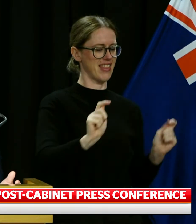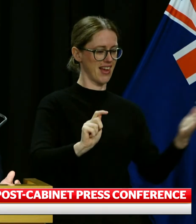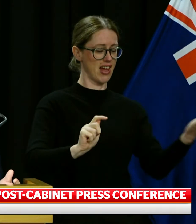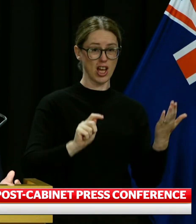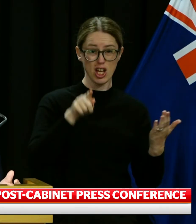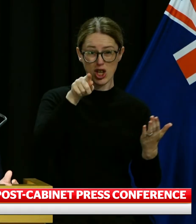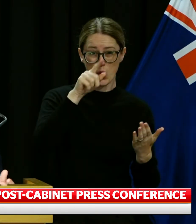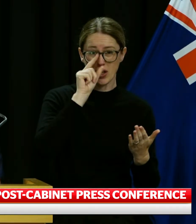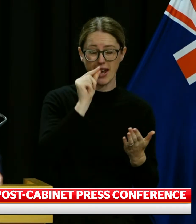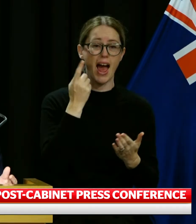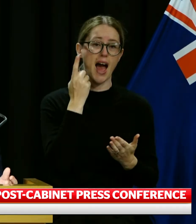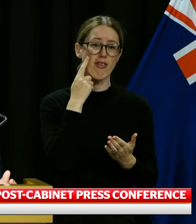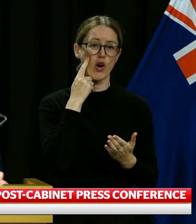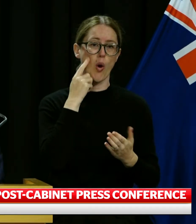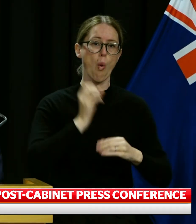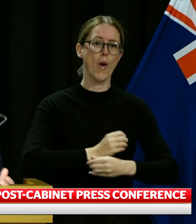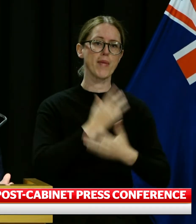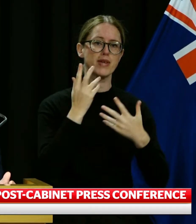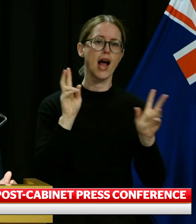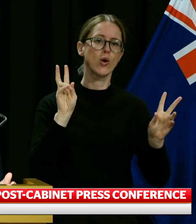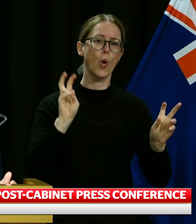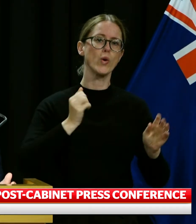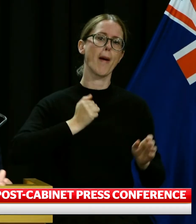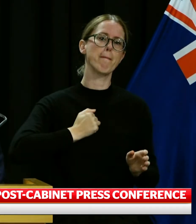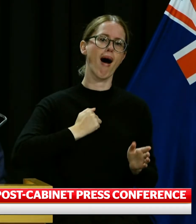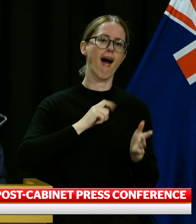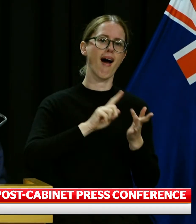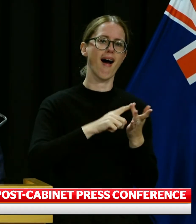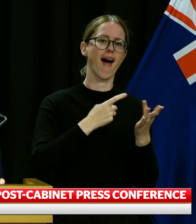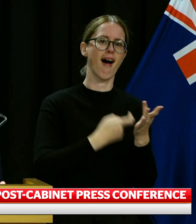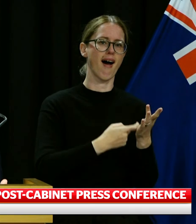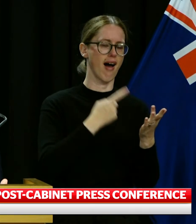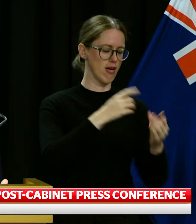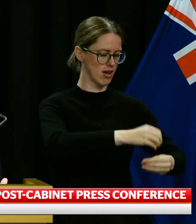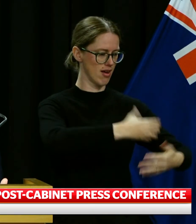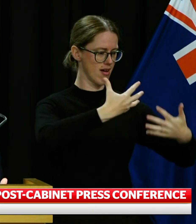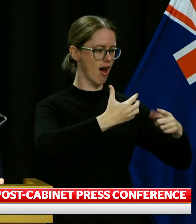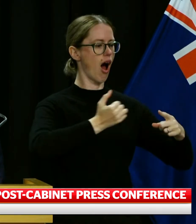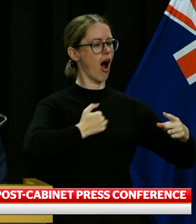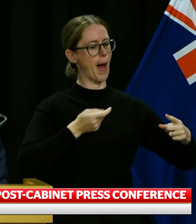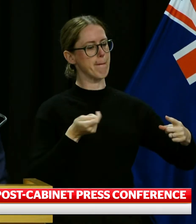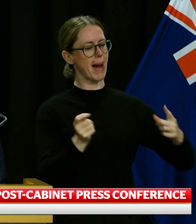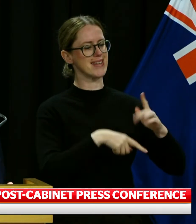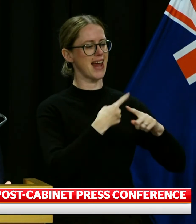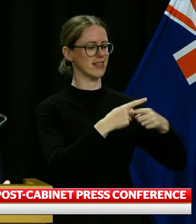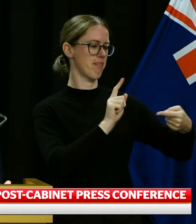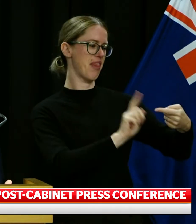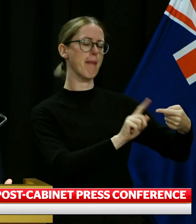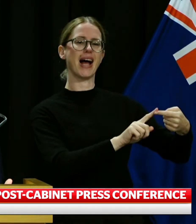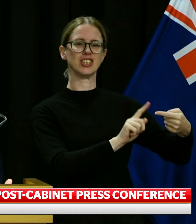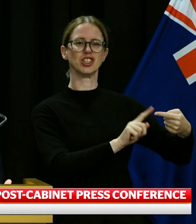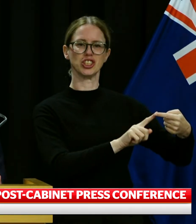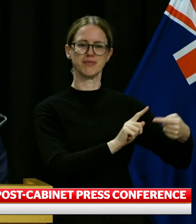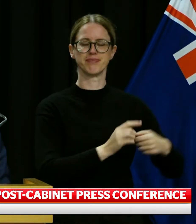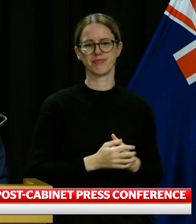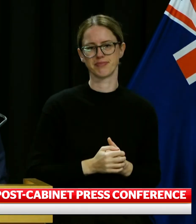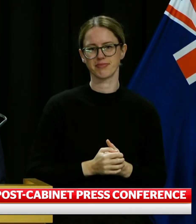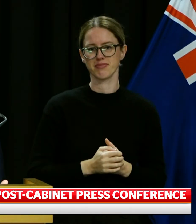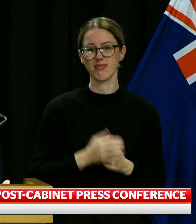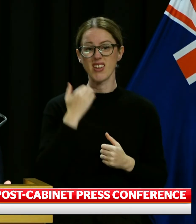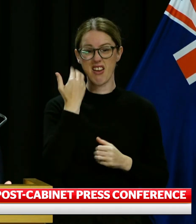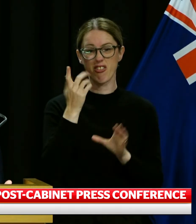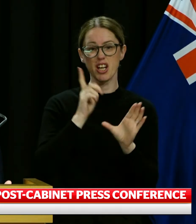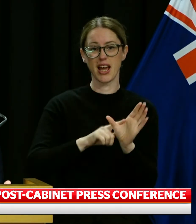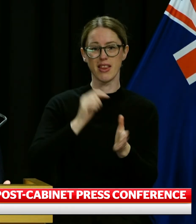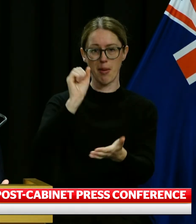MyIR website any day how much tax they have paid. That information's publicly available. Every year when the budget is released, we